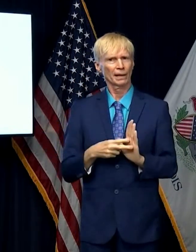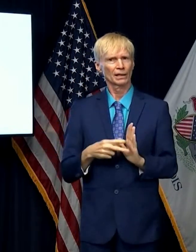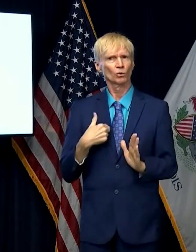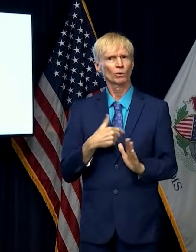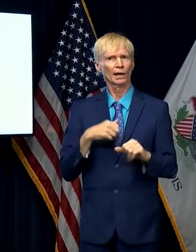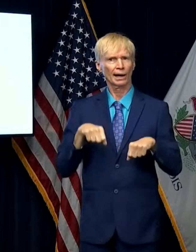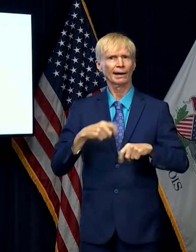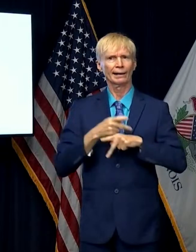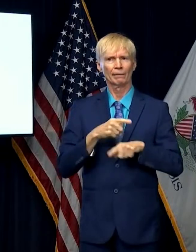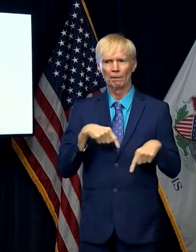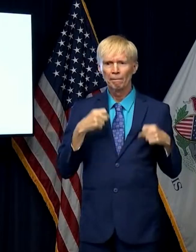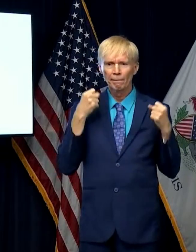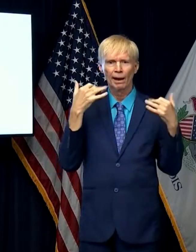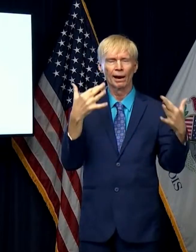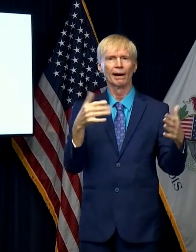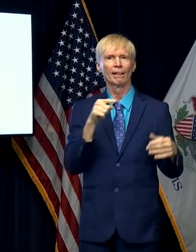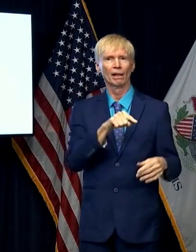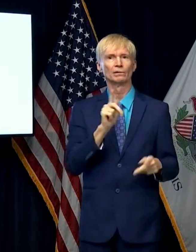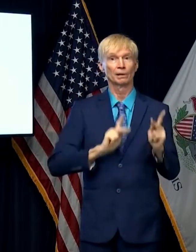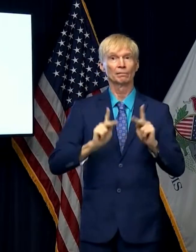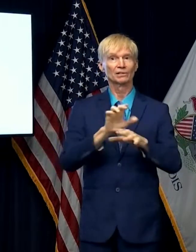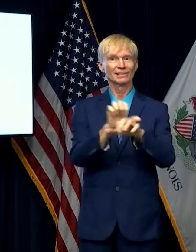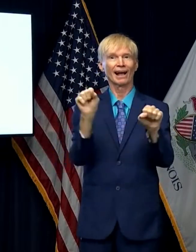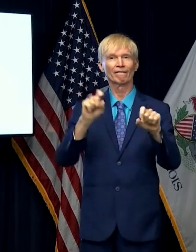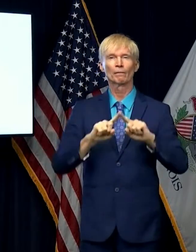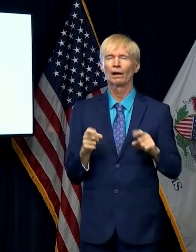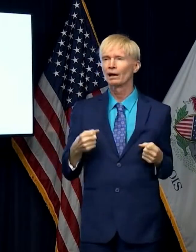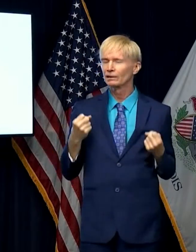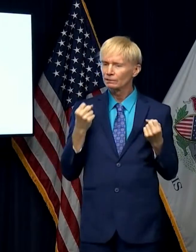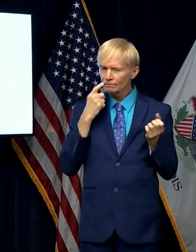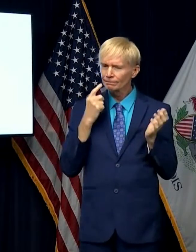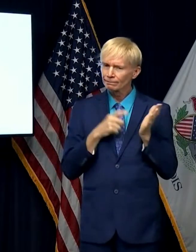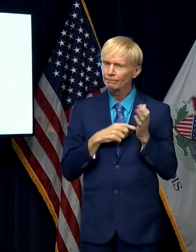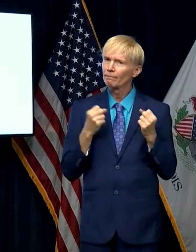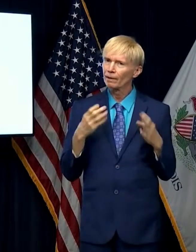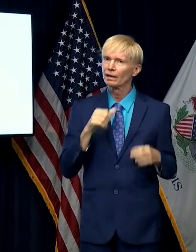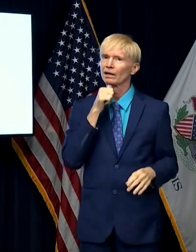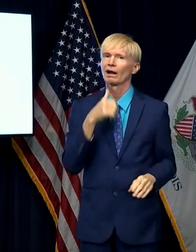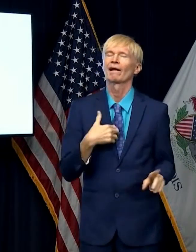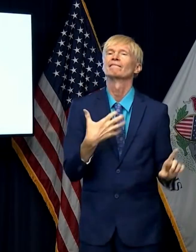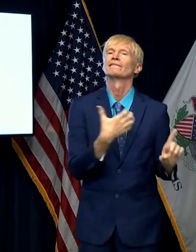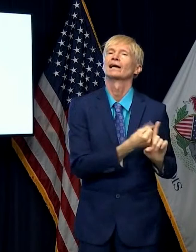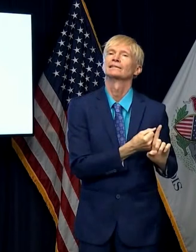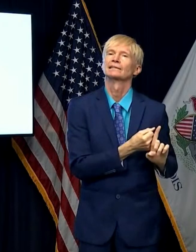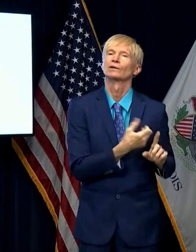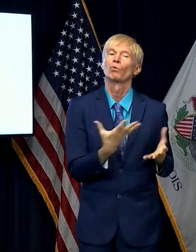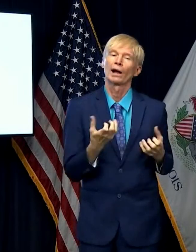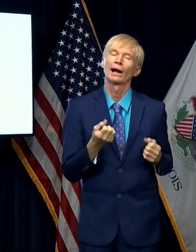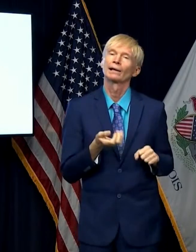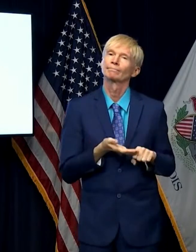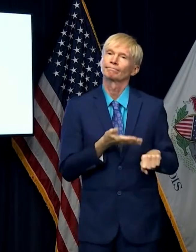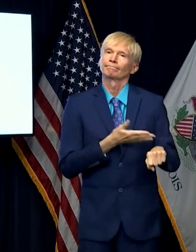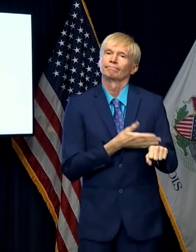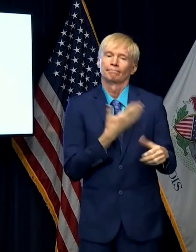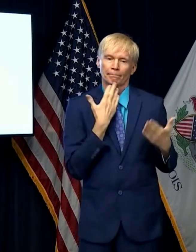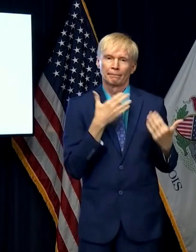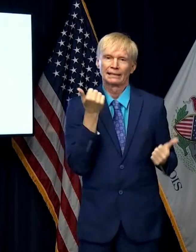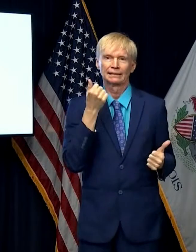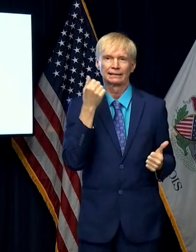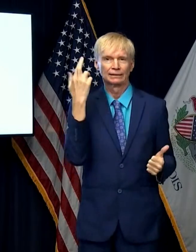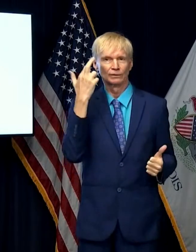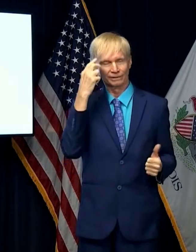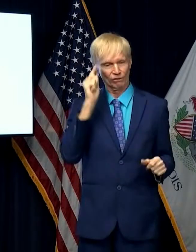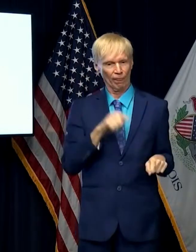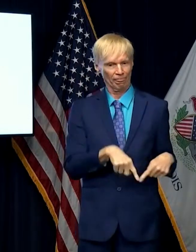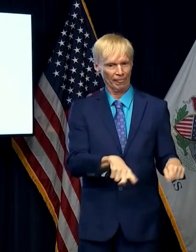keep many of those people safe, but we also have kids who are unvaccinated, so we're trying to do the best we can for them and their families.